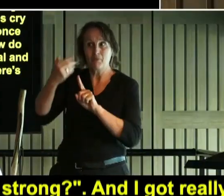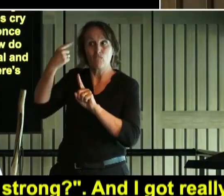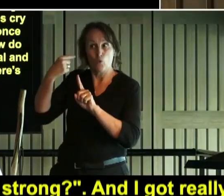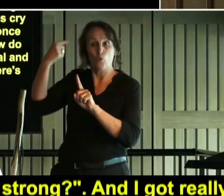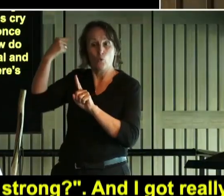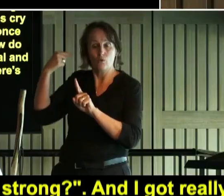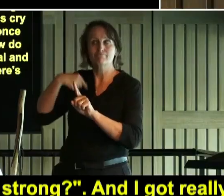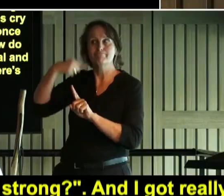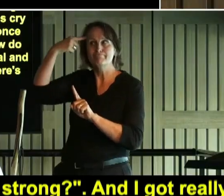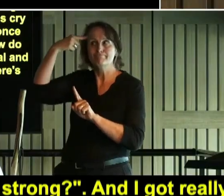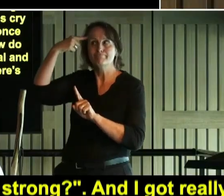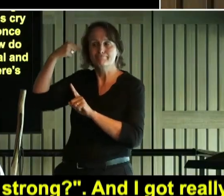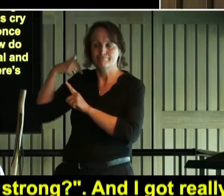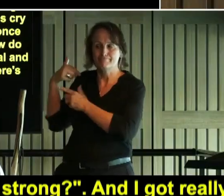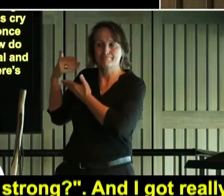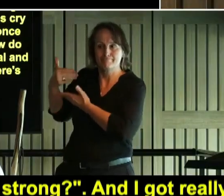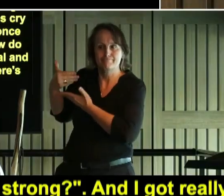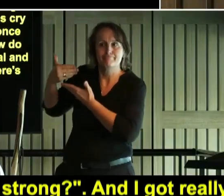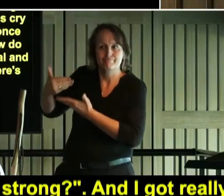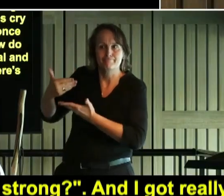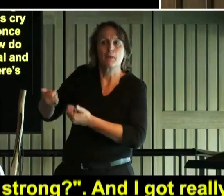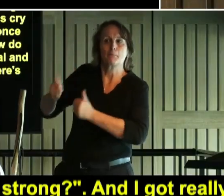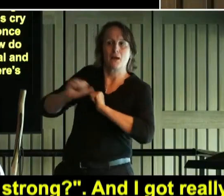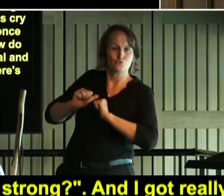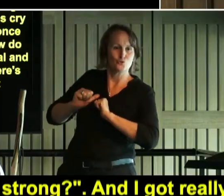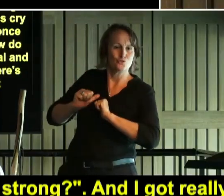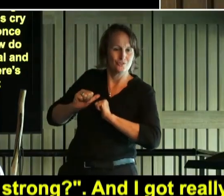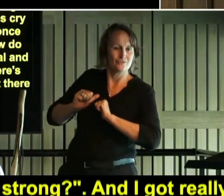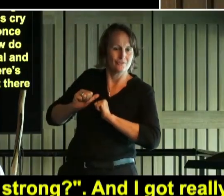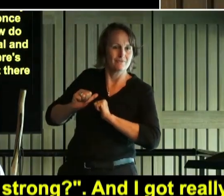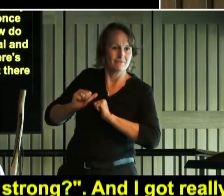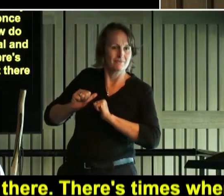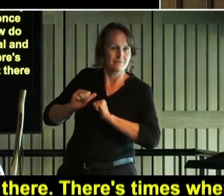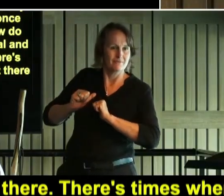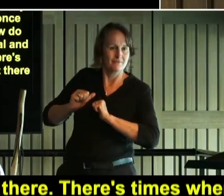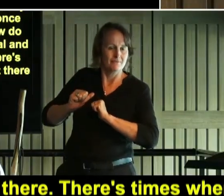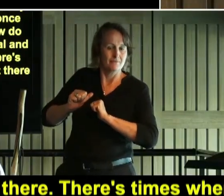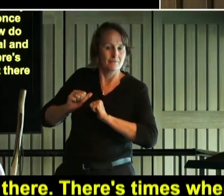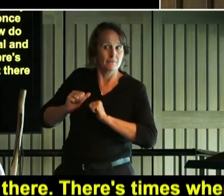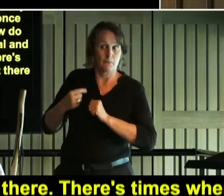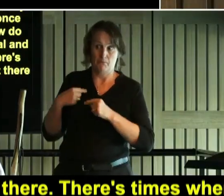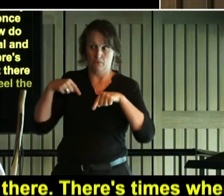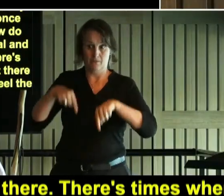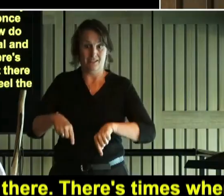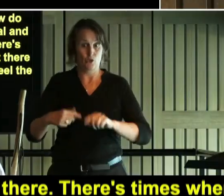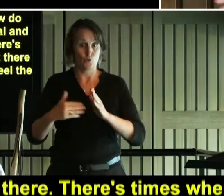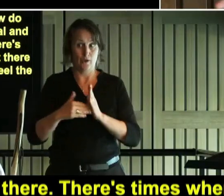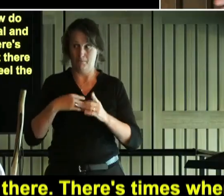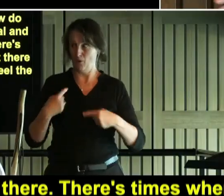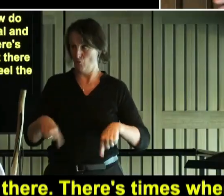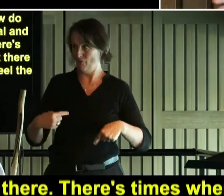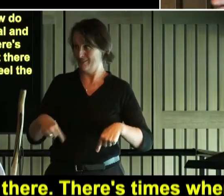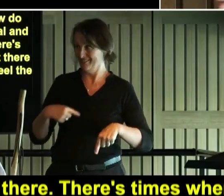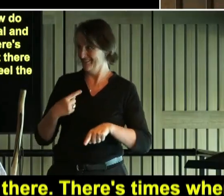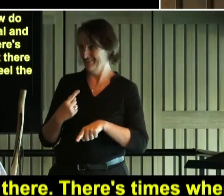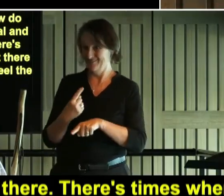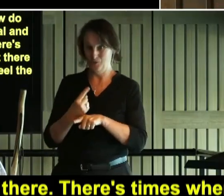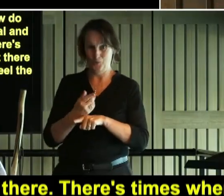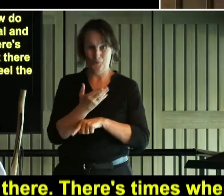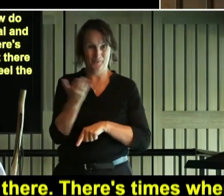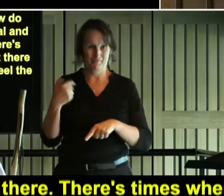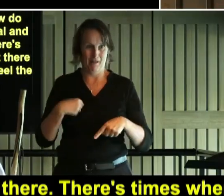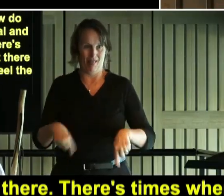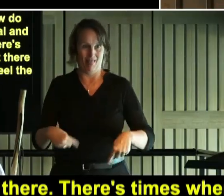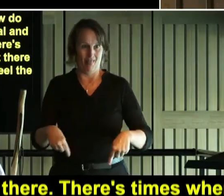me, and I feel a legacy to keep things going. But, the chance to sit here today has been nervous as hell coming here to talk about to everyone